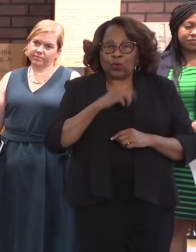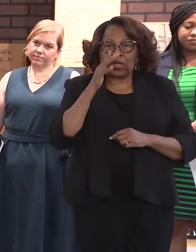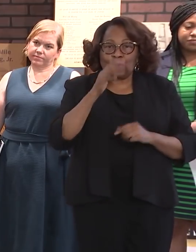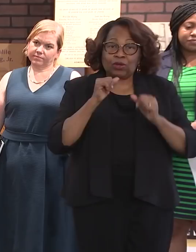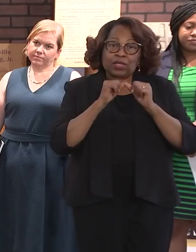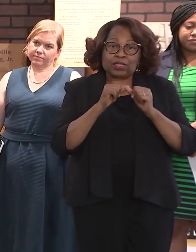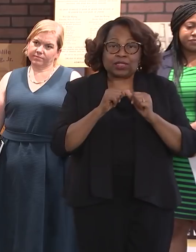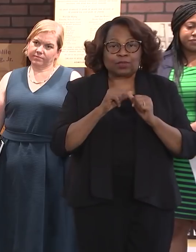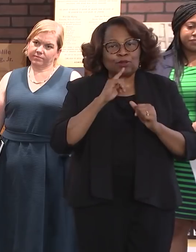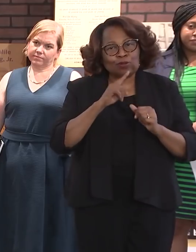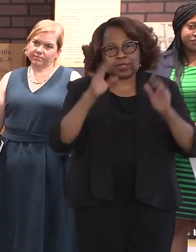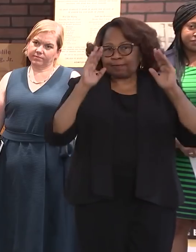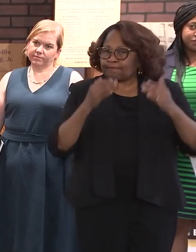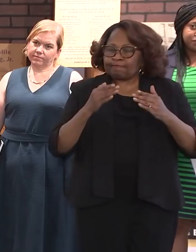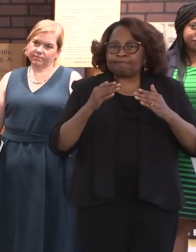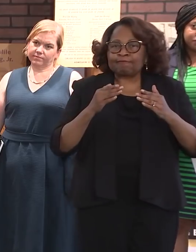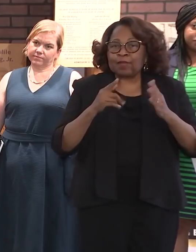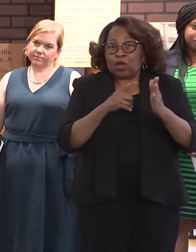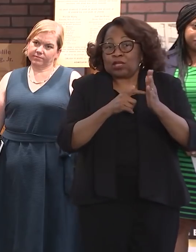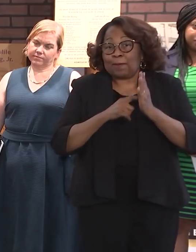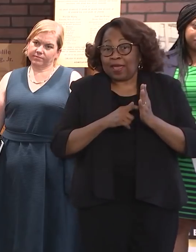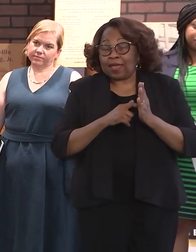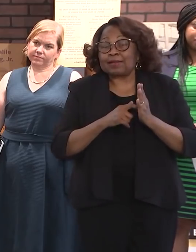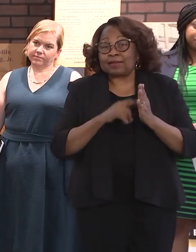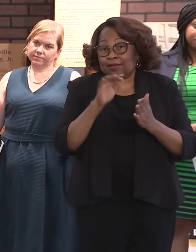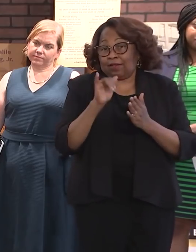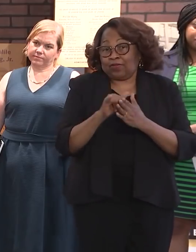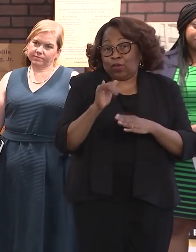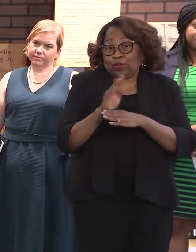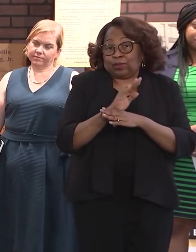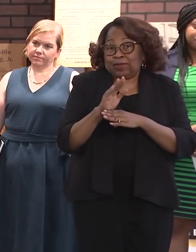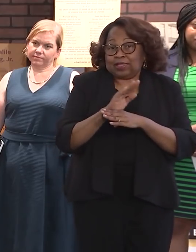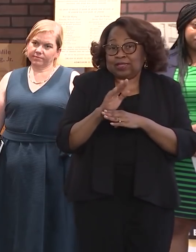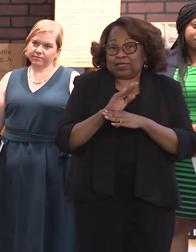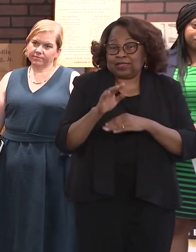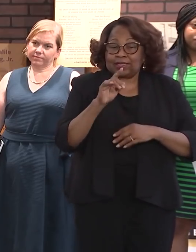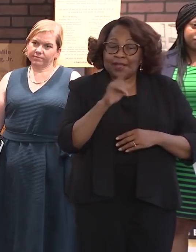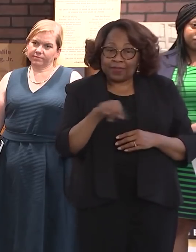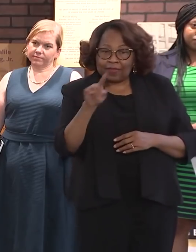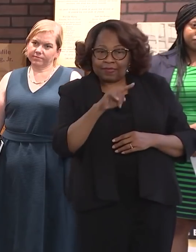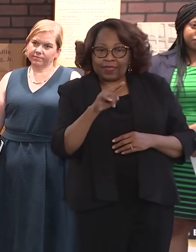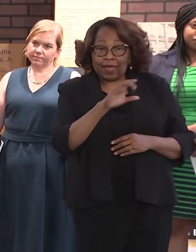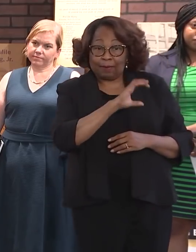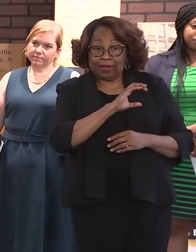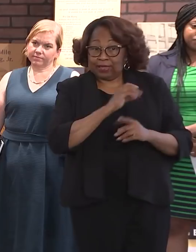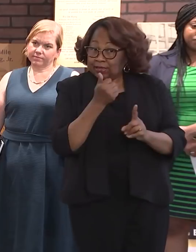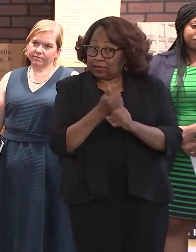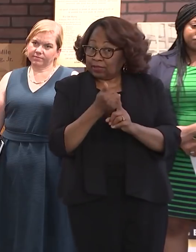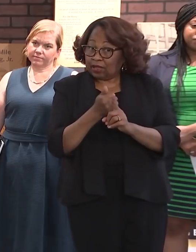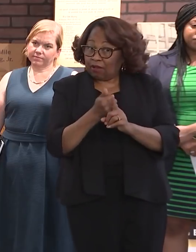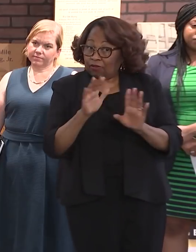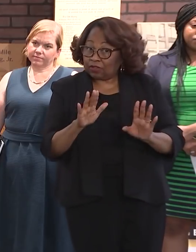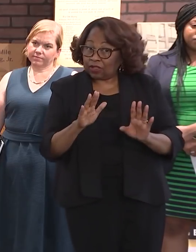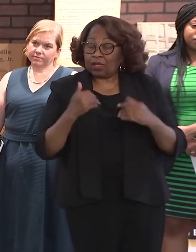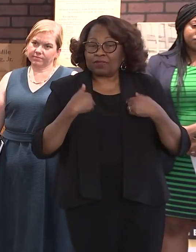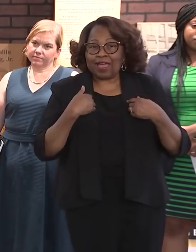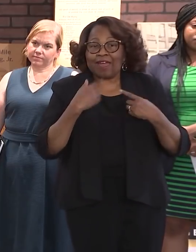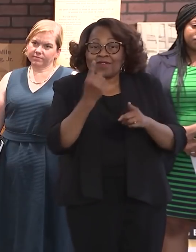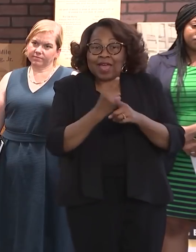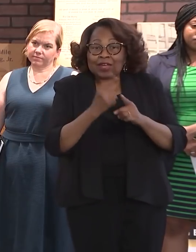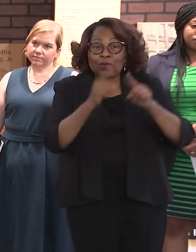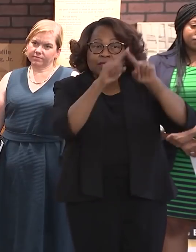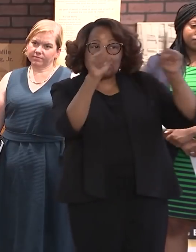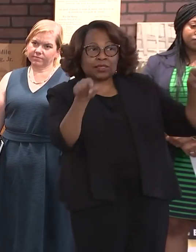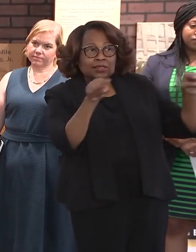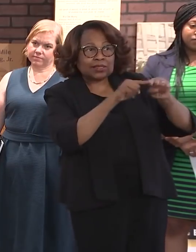to be very diligent in demanding of those businesses that they police themselves, that they have adequate